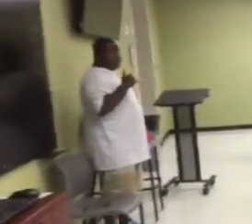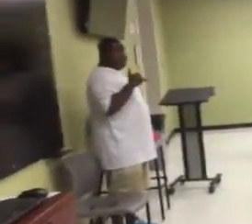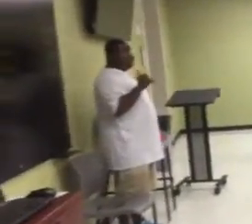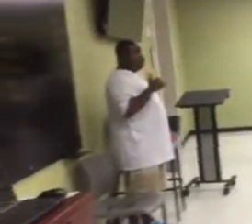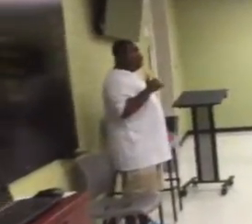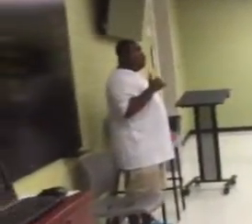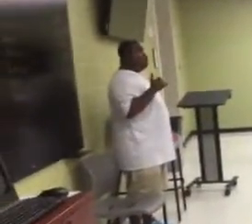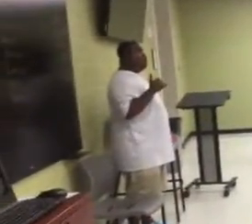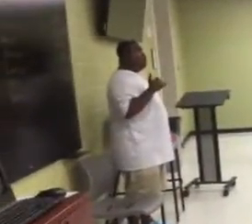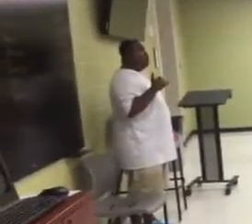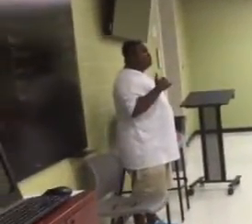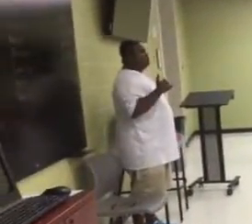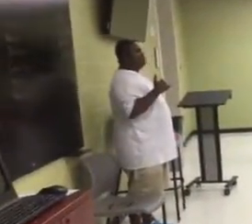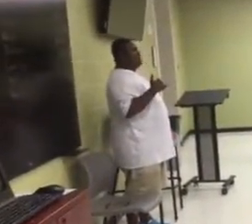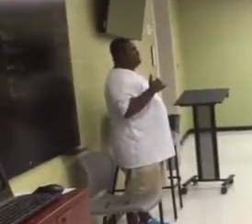Y'all just confused us.